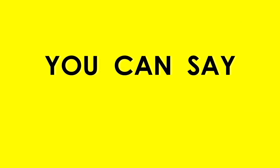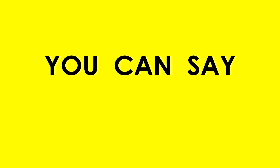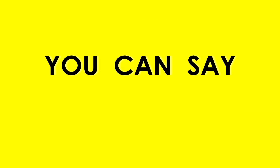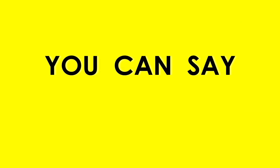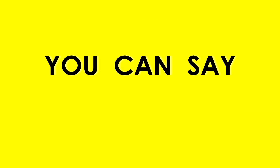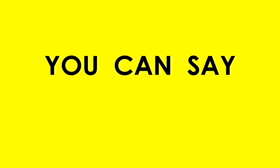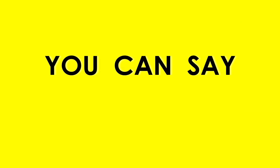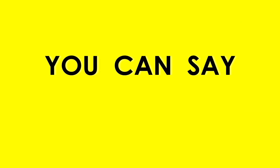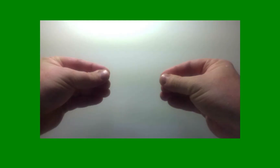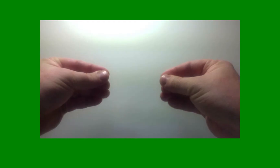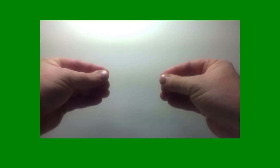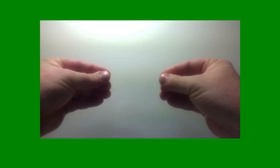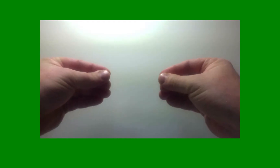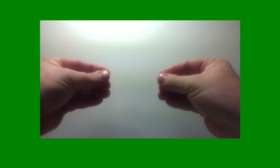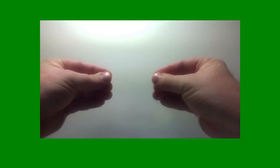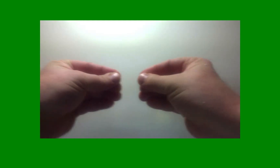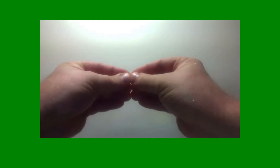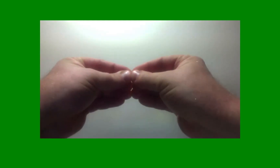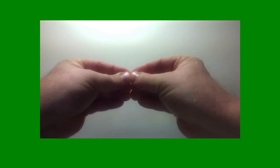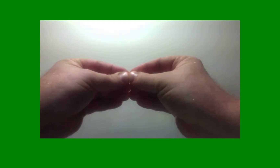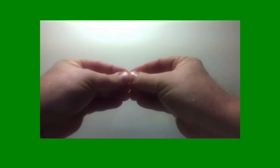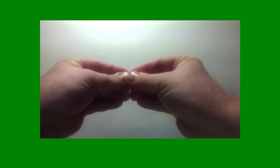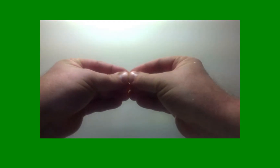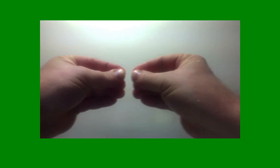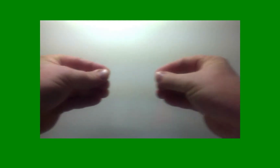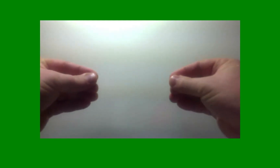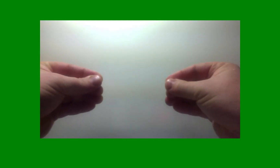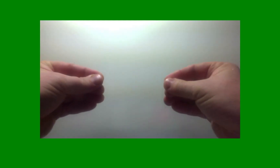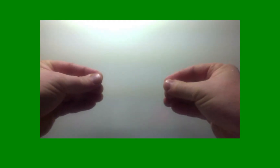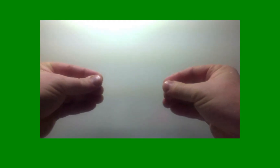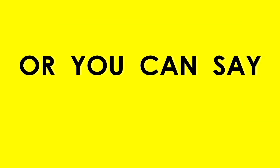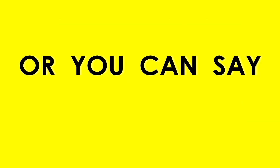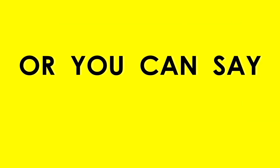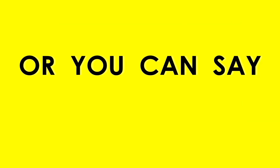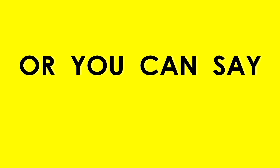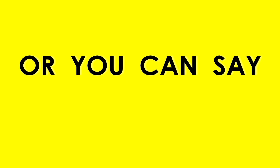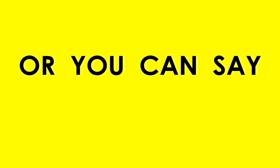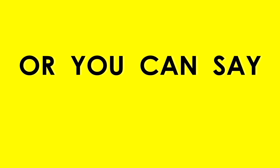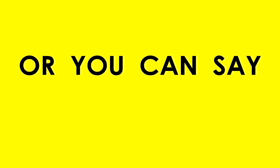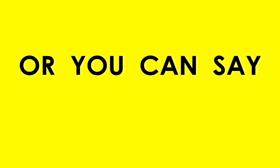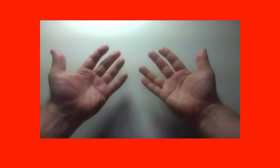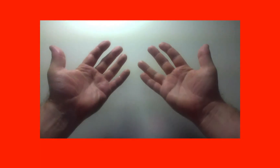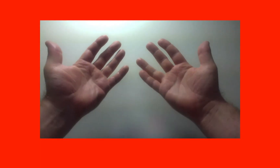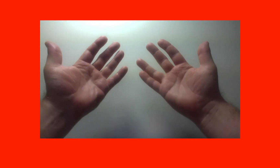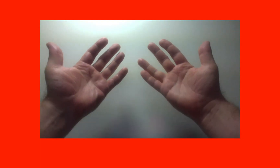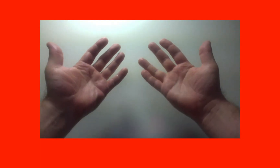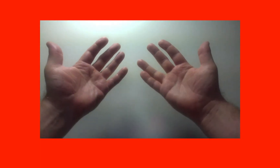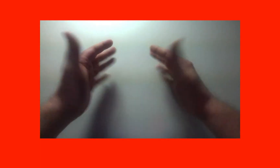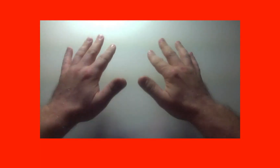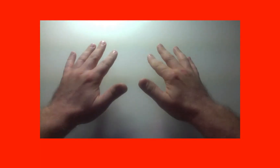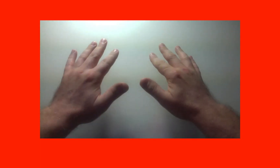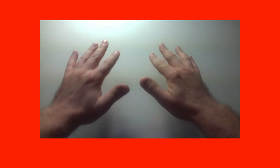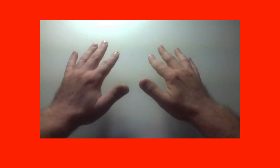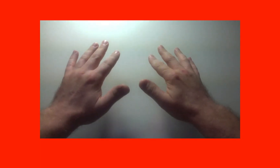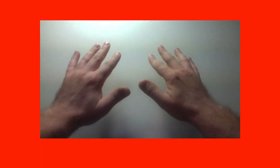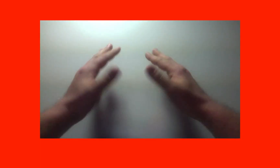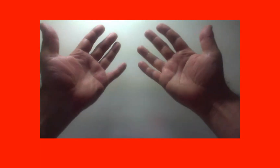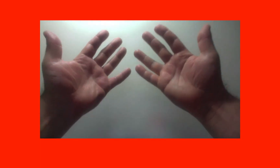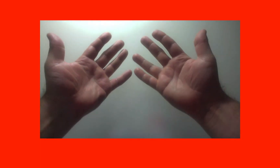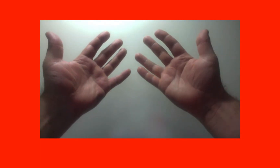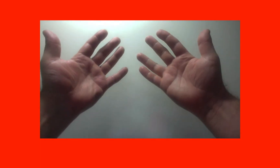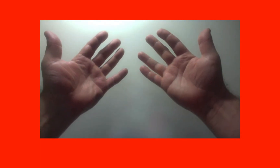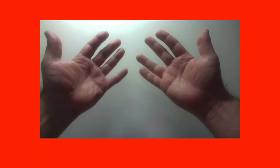You can say more, or you can say all done.